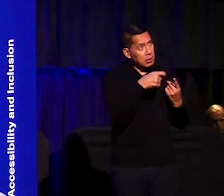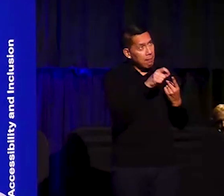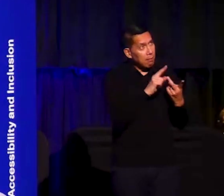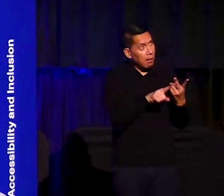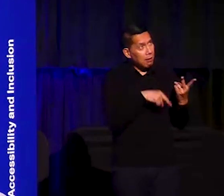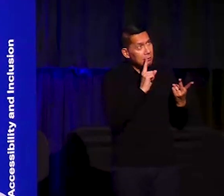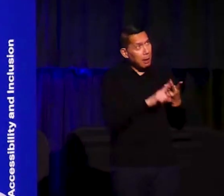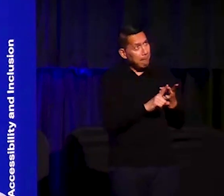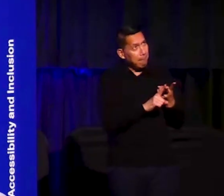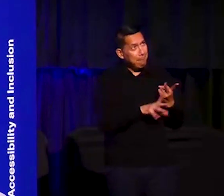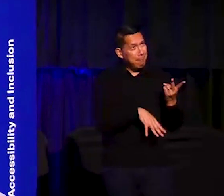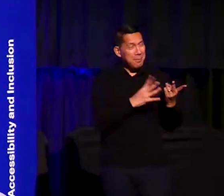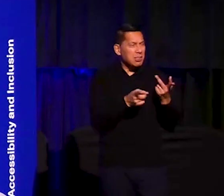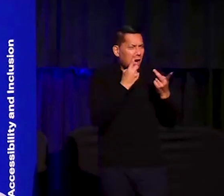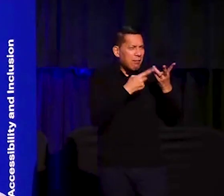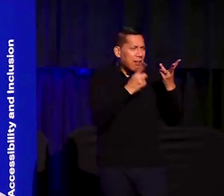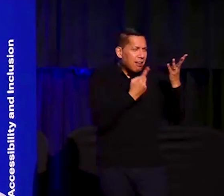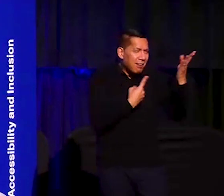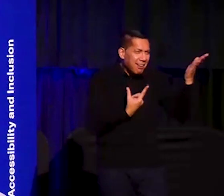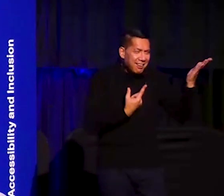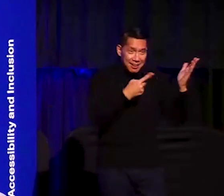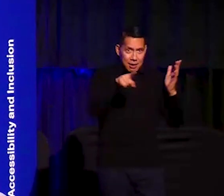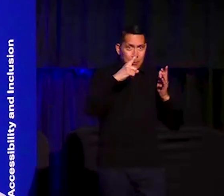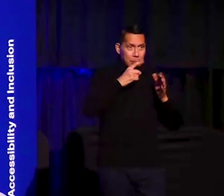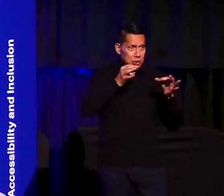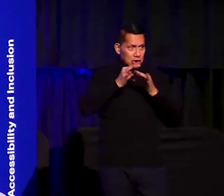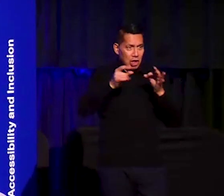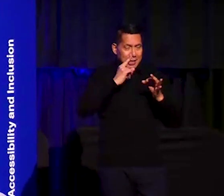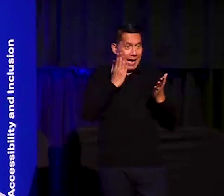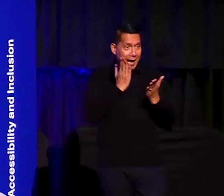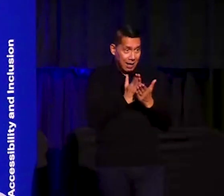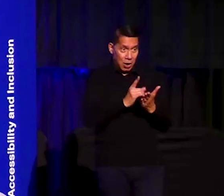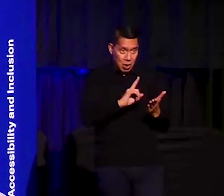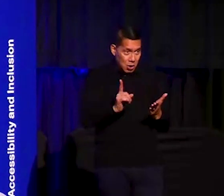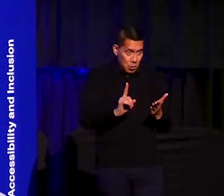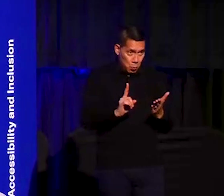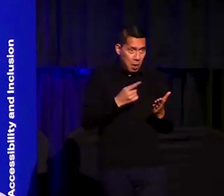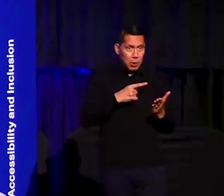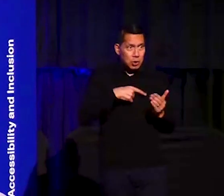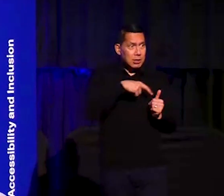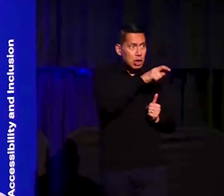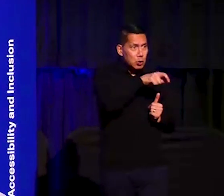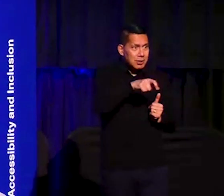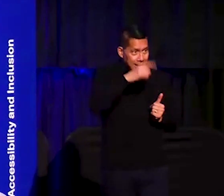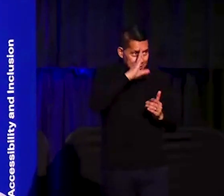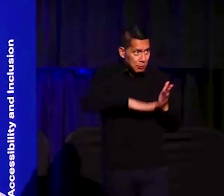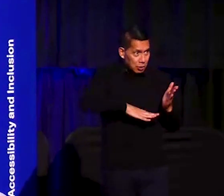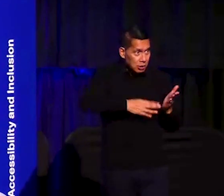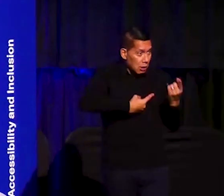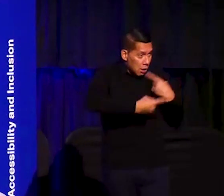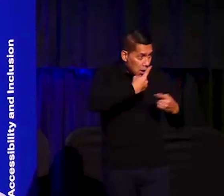Um, but these are the things that designers can actually bring a unified, cohesive experience. It increases